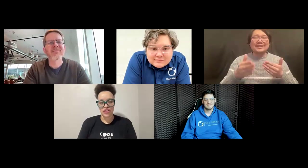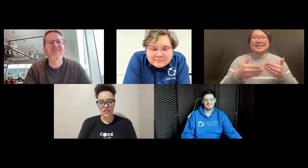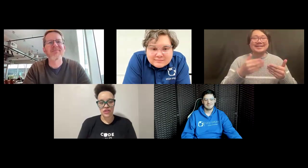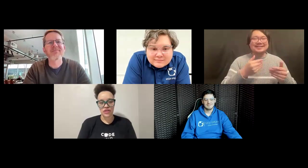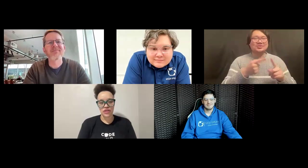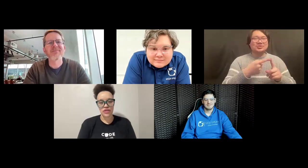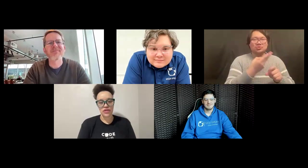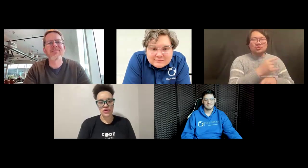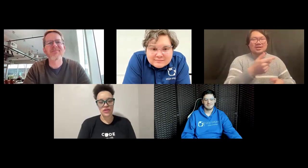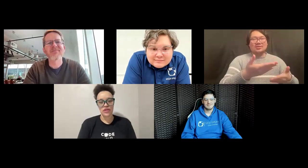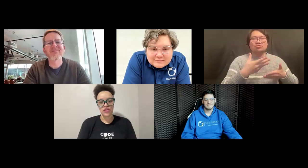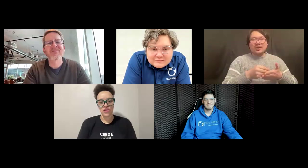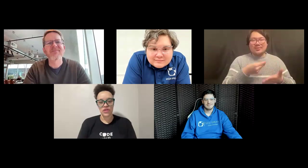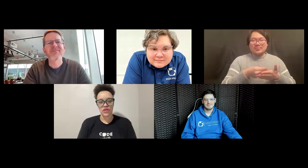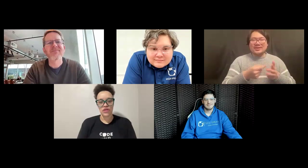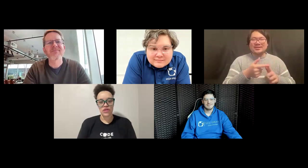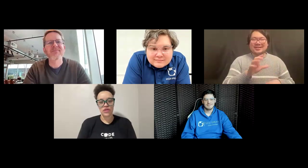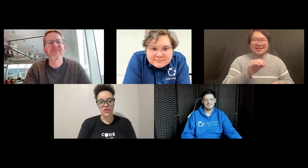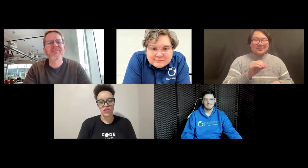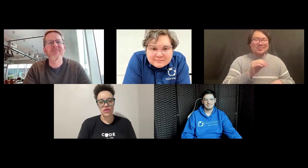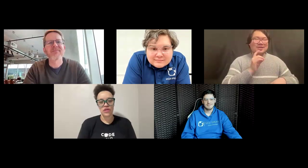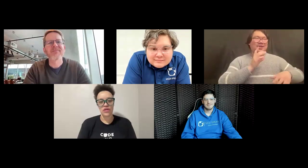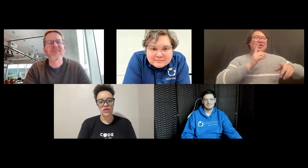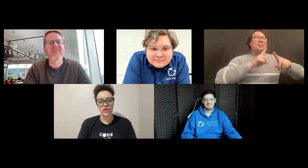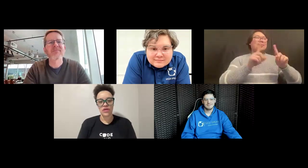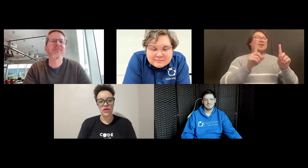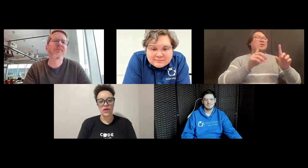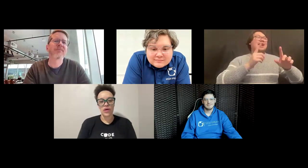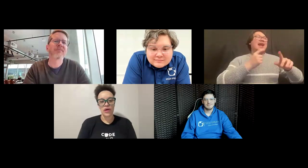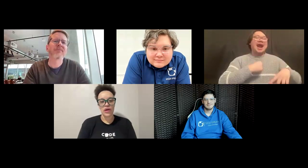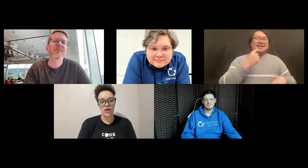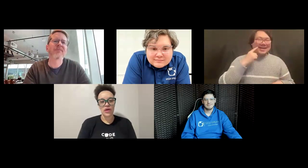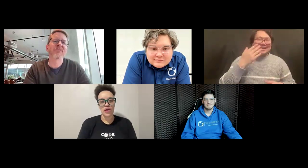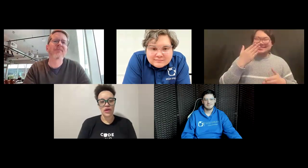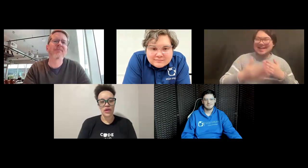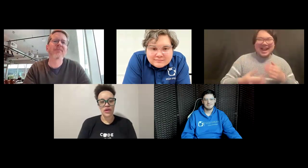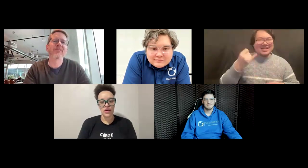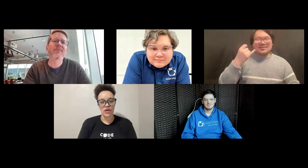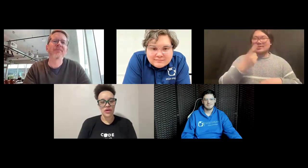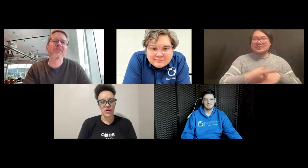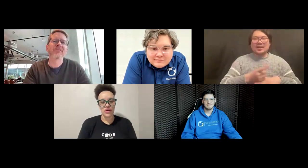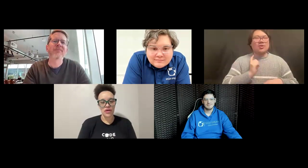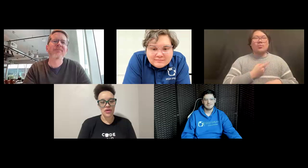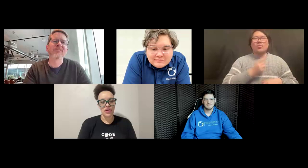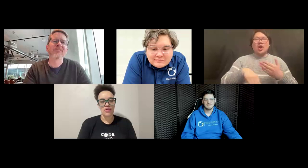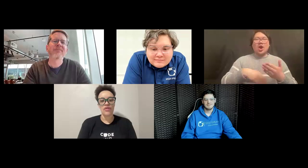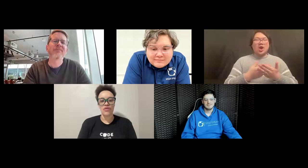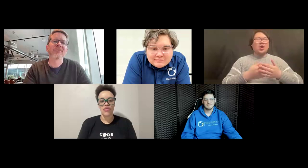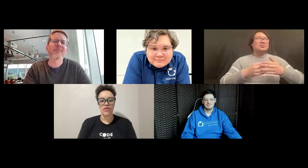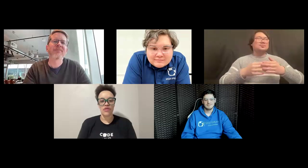Yeah, I do think it's good. It's really easy to profit off of that. Um, and at the end of the day,